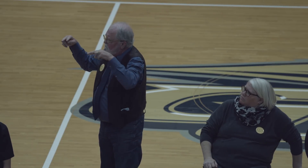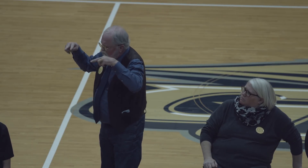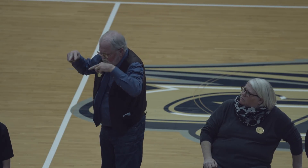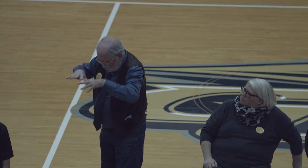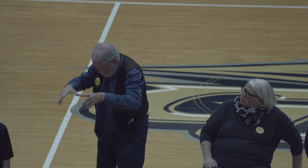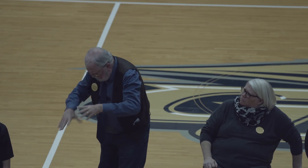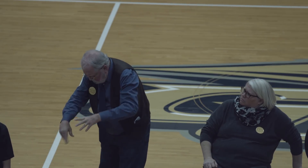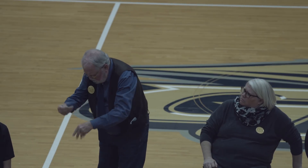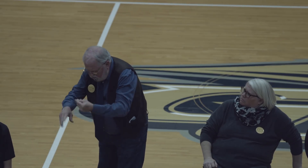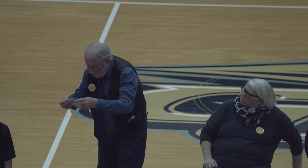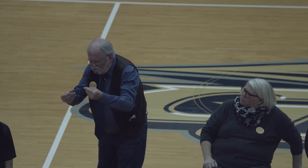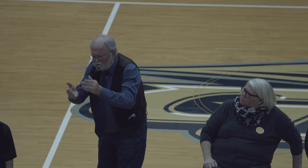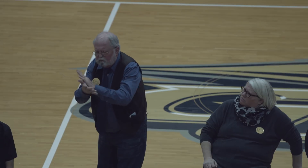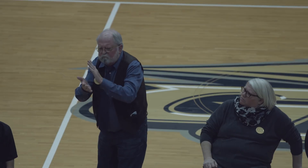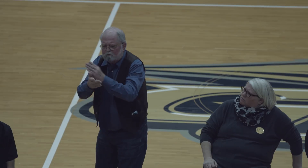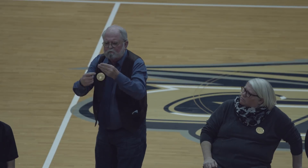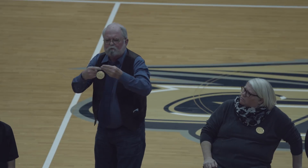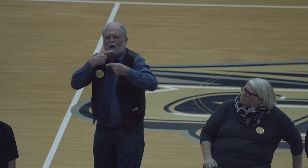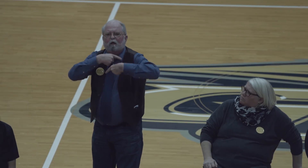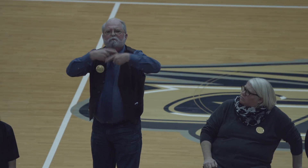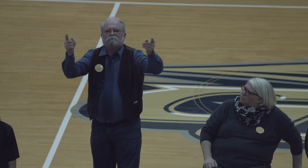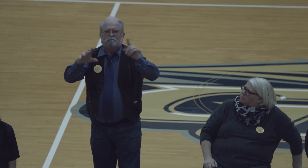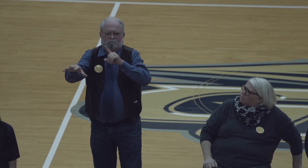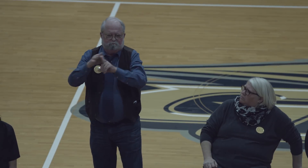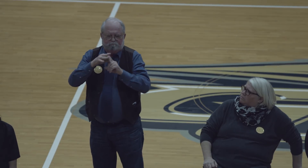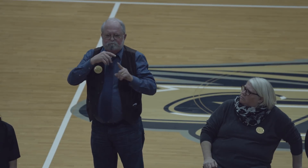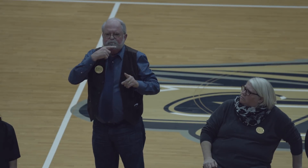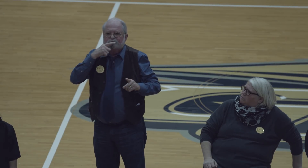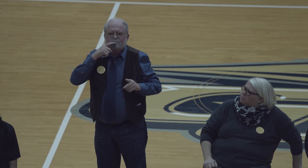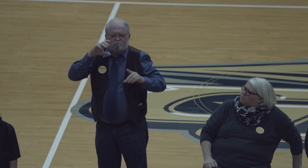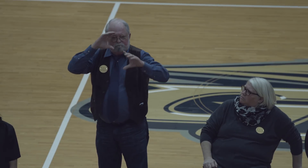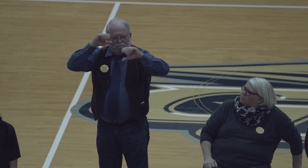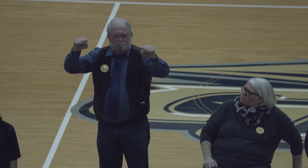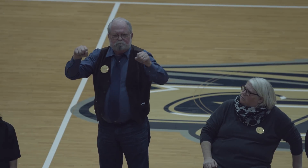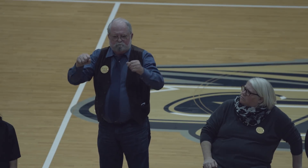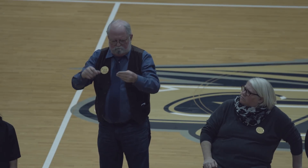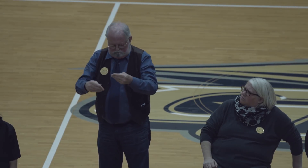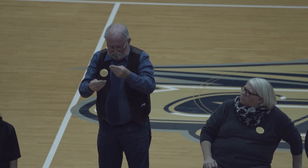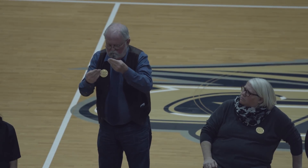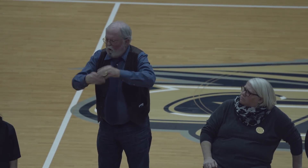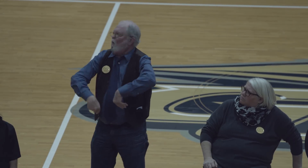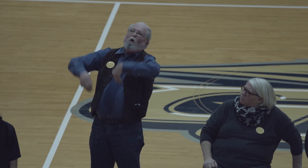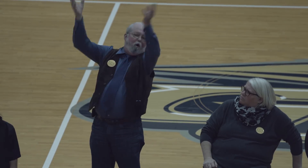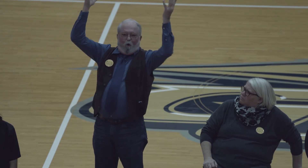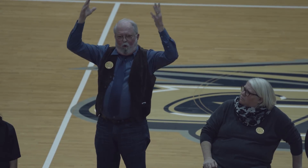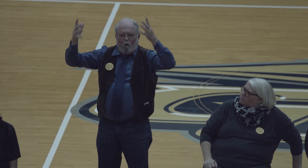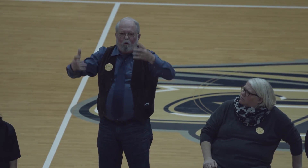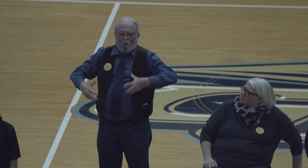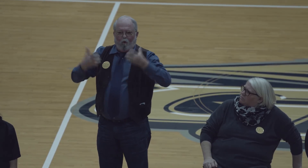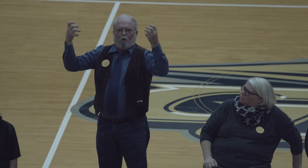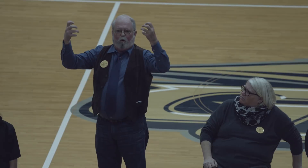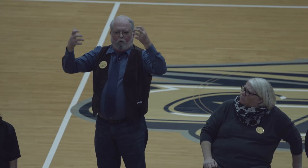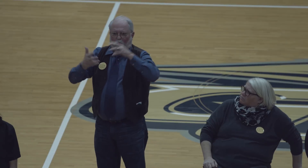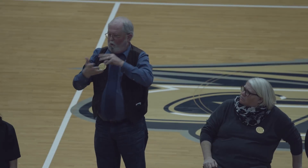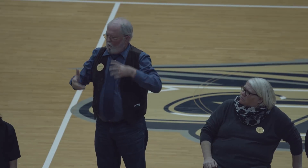we saw a box set out on the sidewalk with a pile of yellow papers announcing